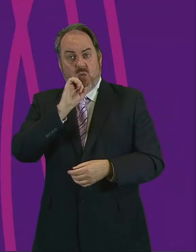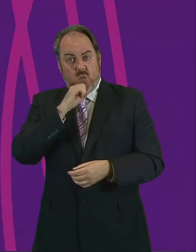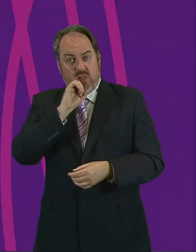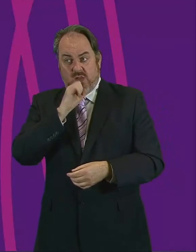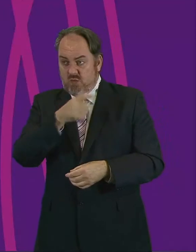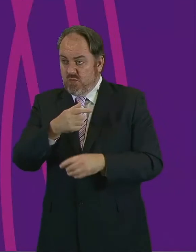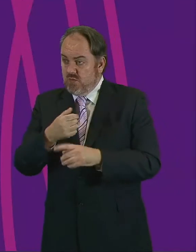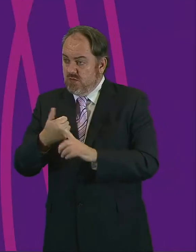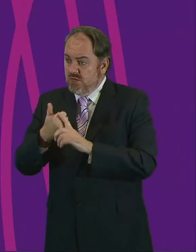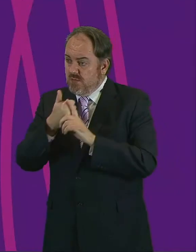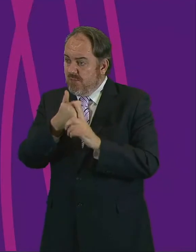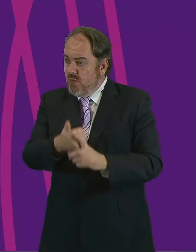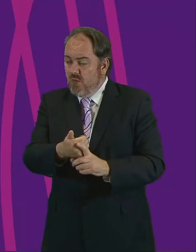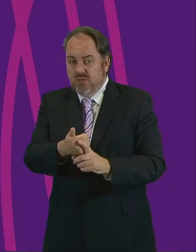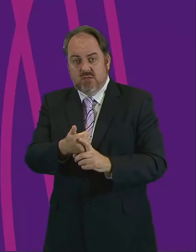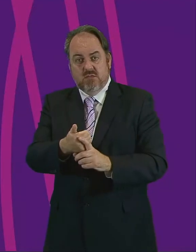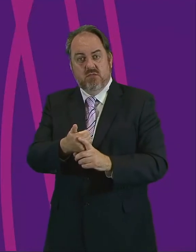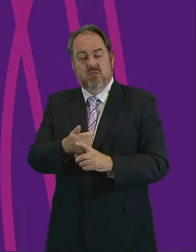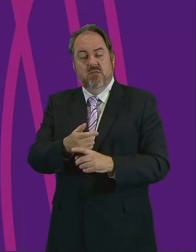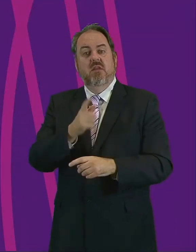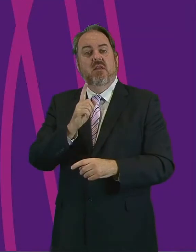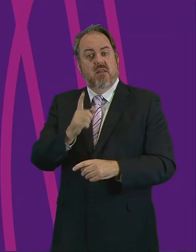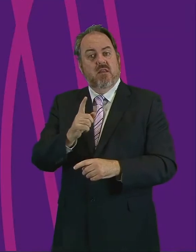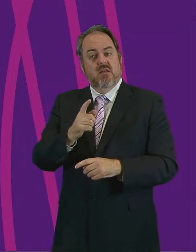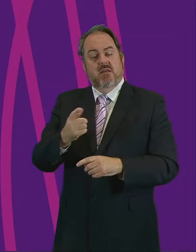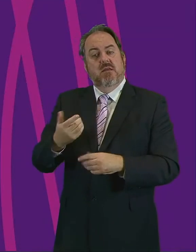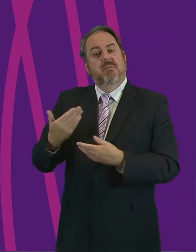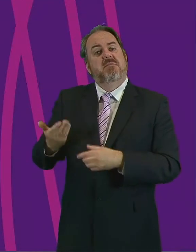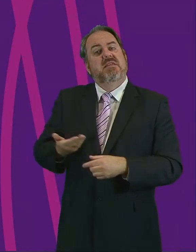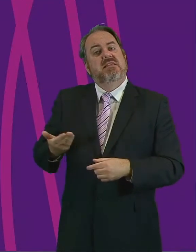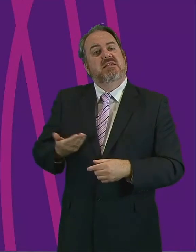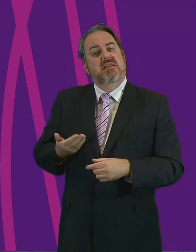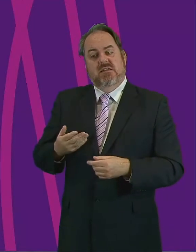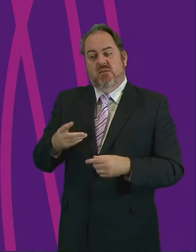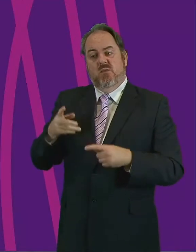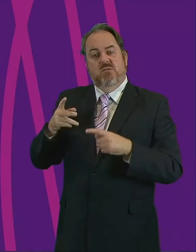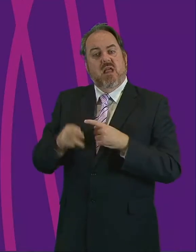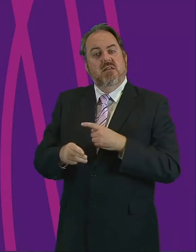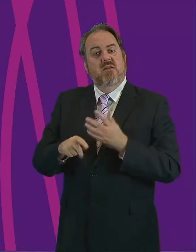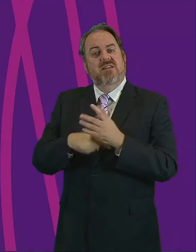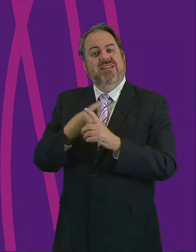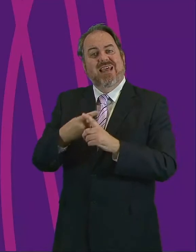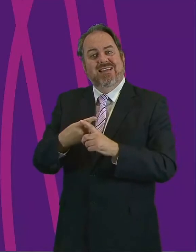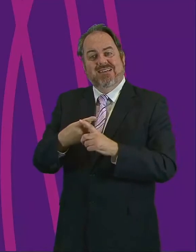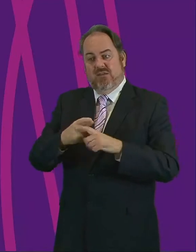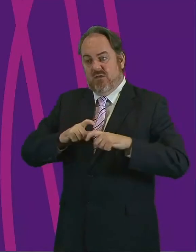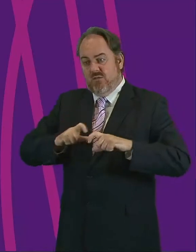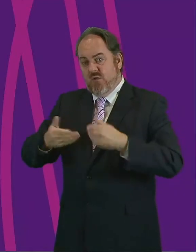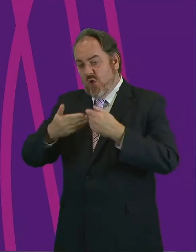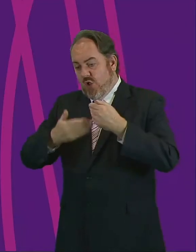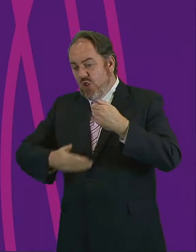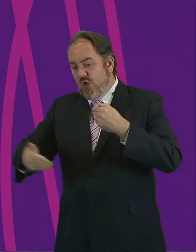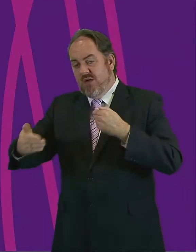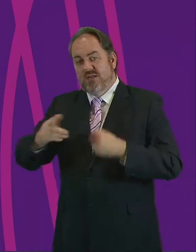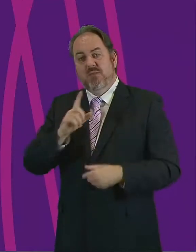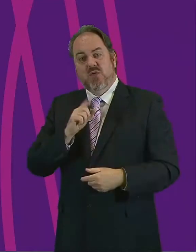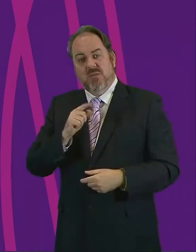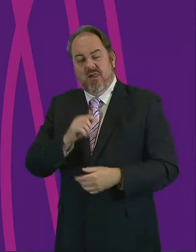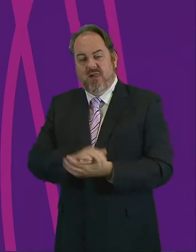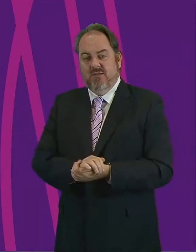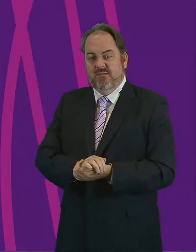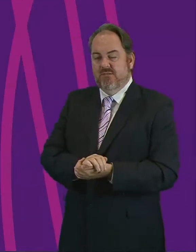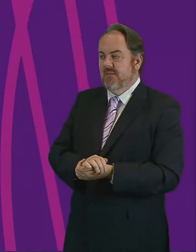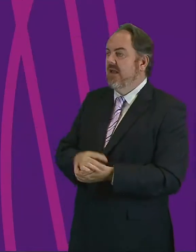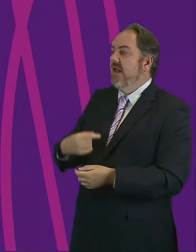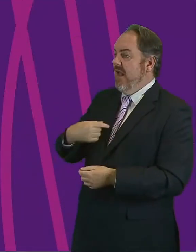helping Scotland by extending the current business rates holiday for as long as is needed? Kate Forbes. Can I just put on record that I will